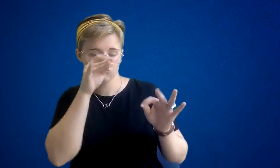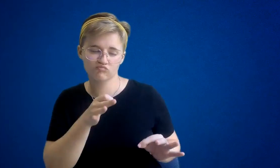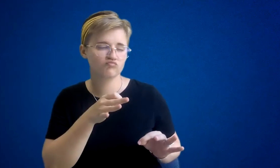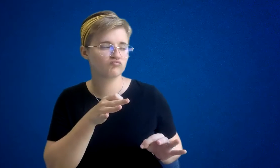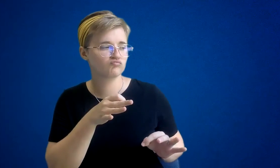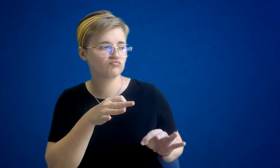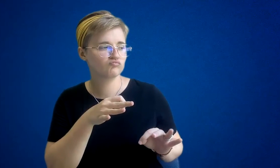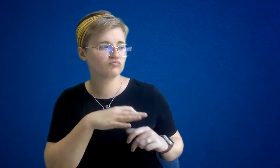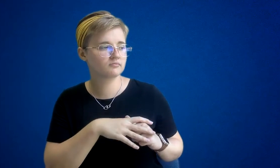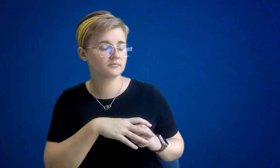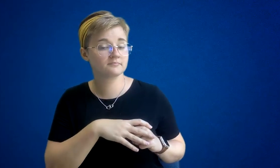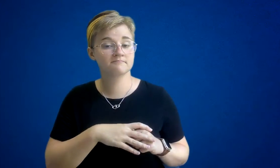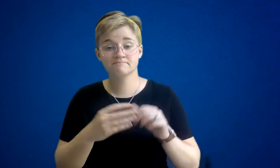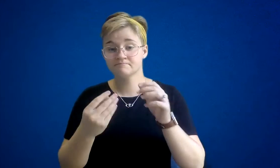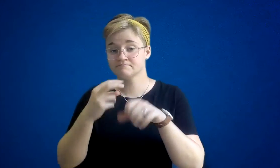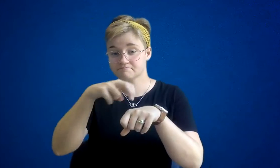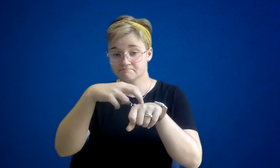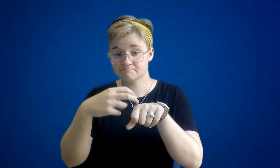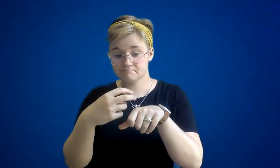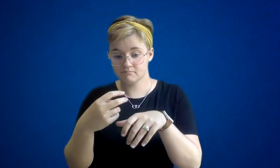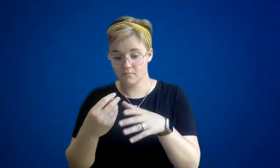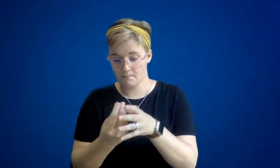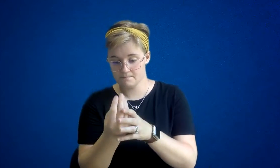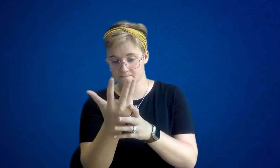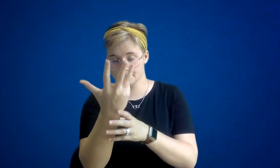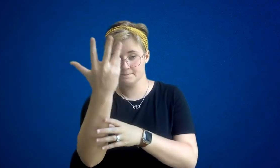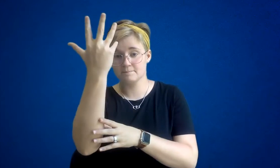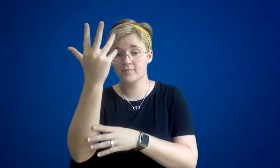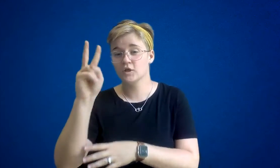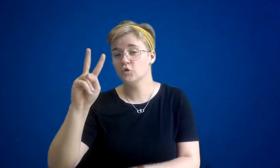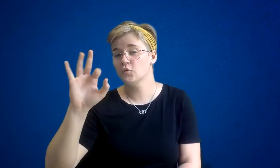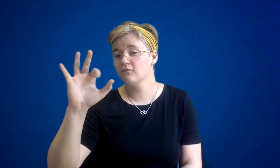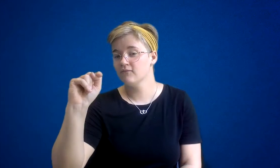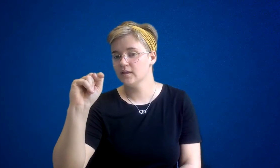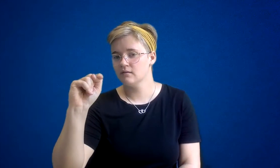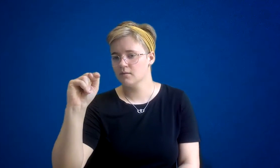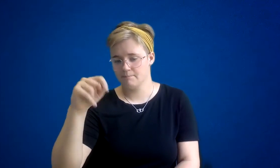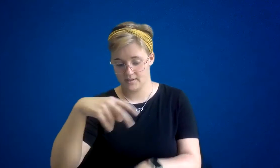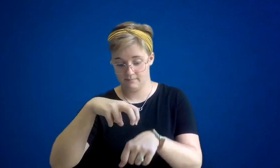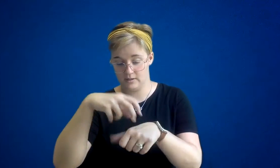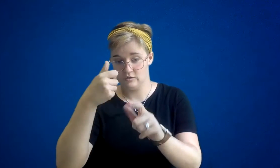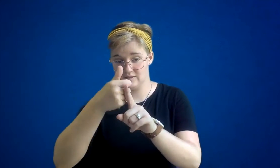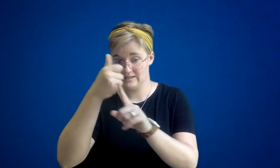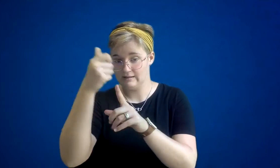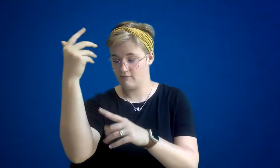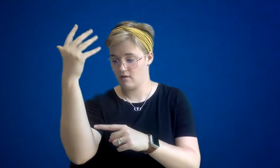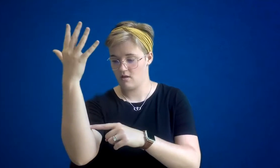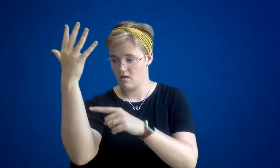potato plant grows about 2 feet high, but there are no potatoes on it. The potatoes are all underground.